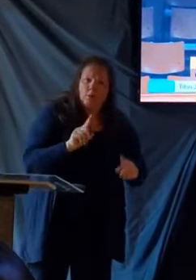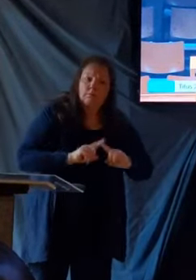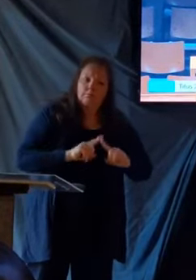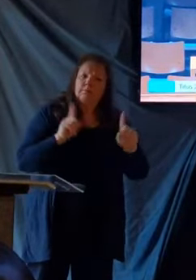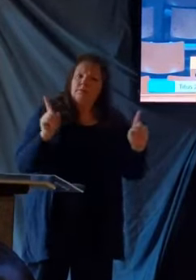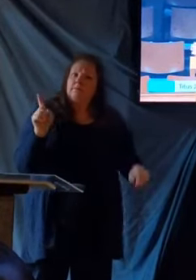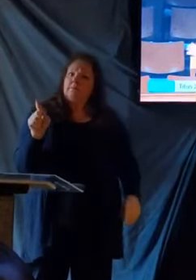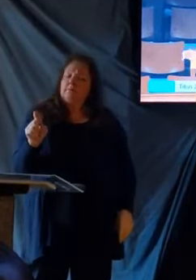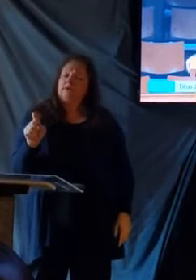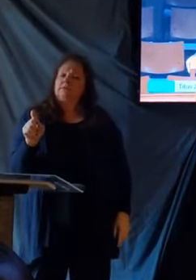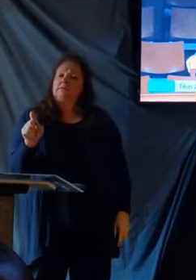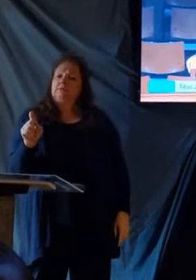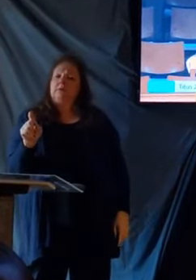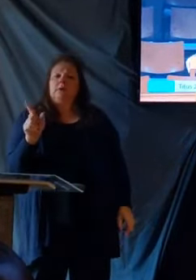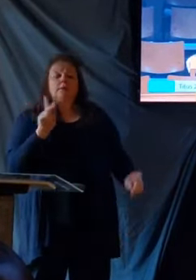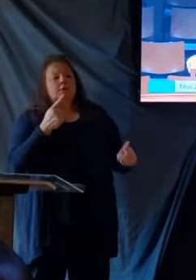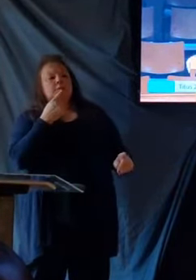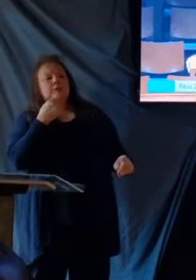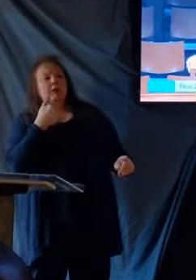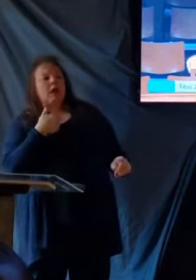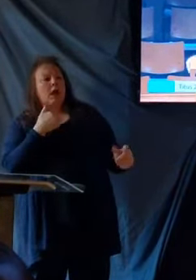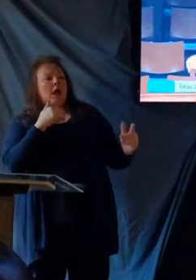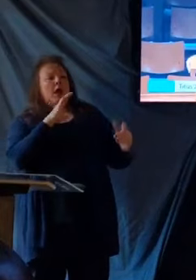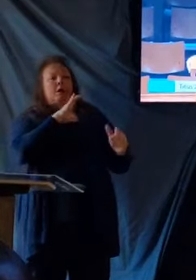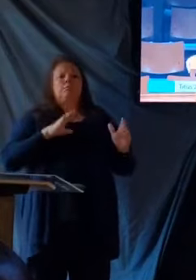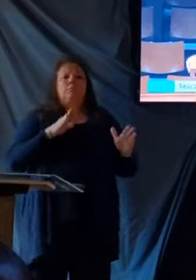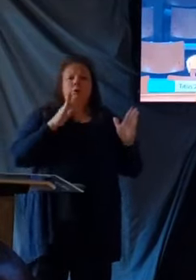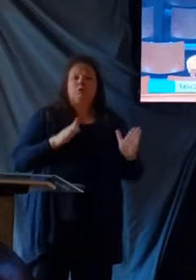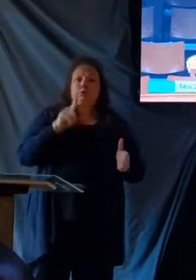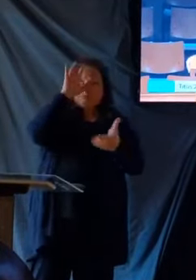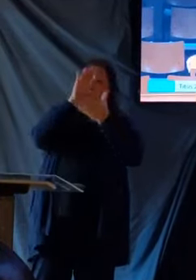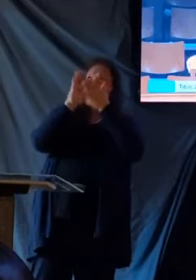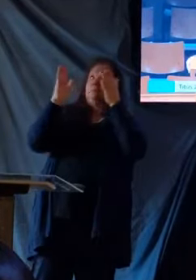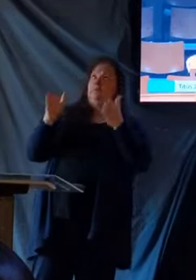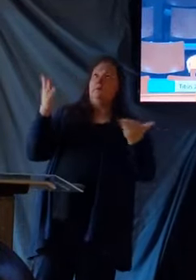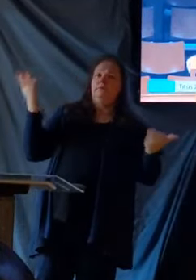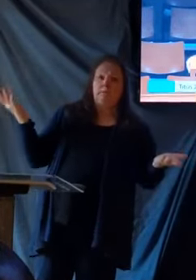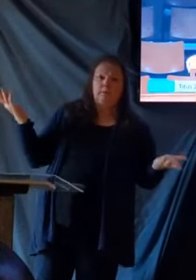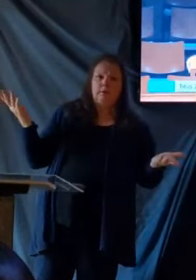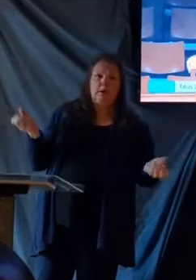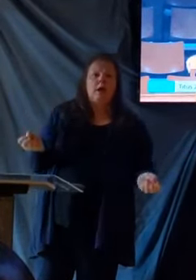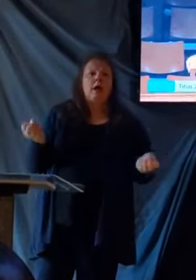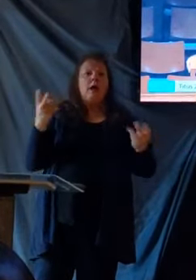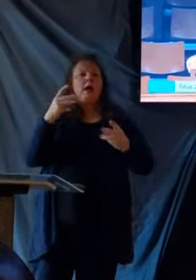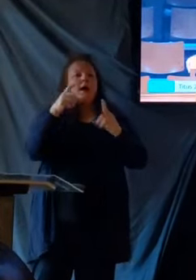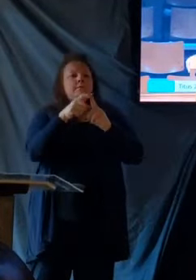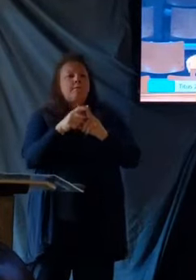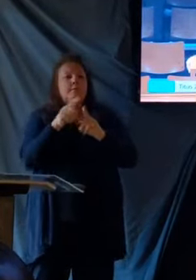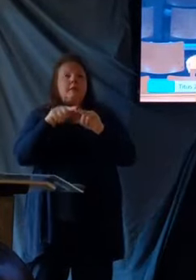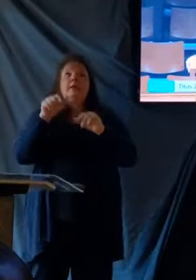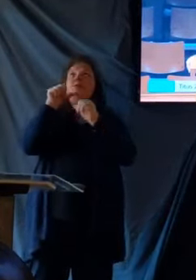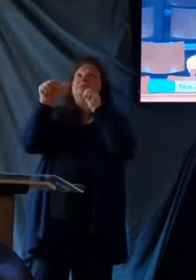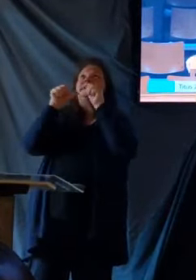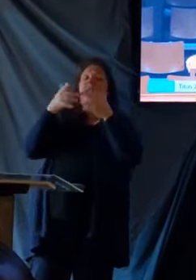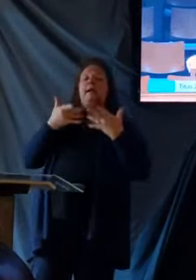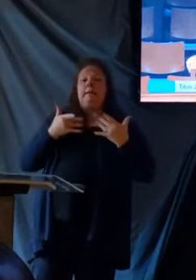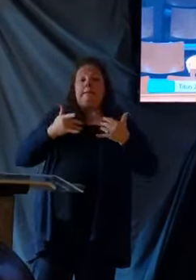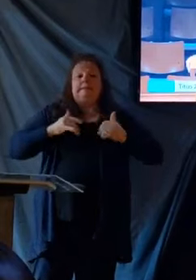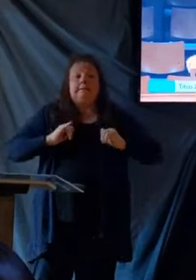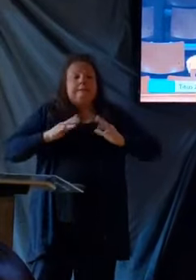Now, we have those who claim to be evangelicals. And again, how much of the word can you deny and